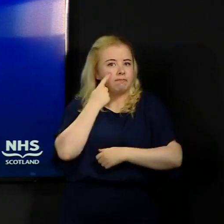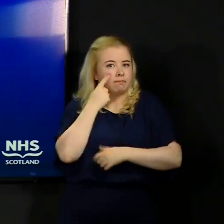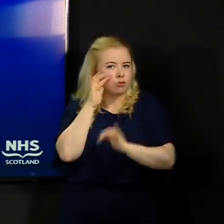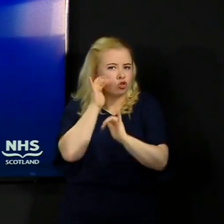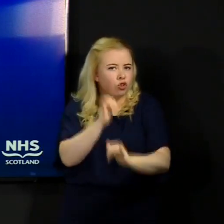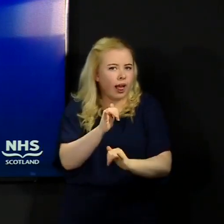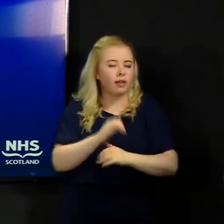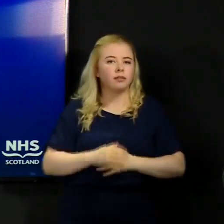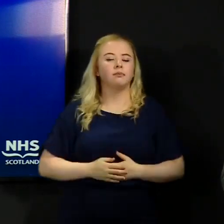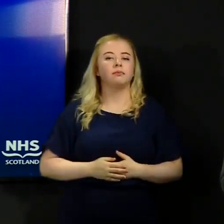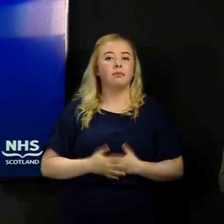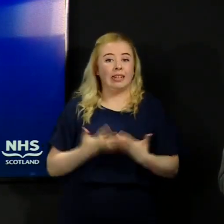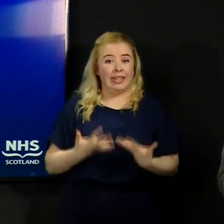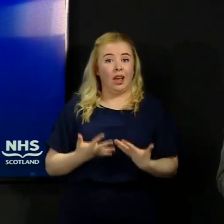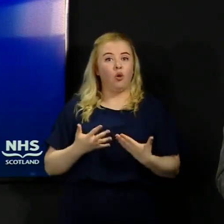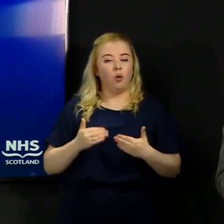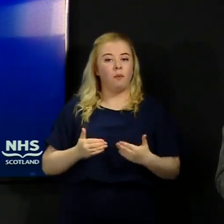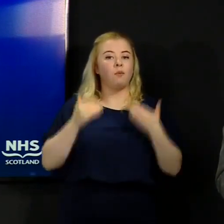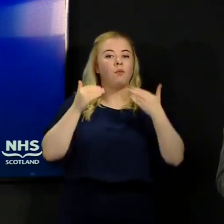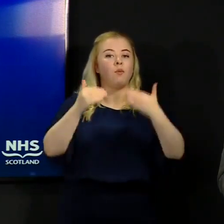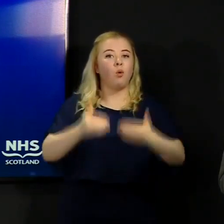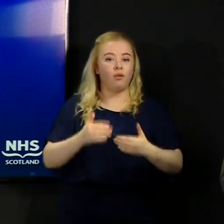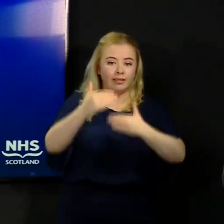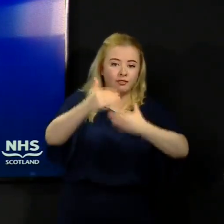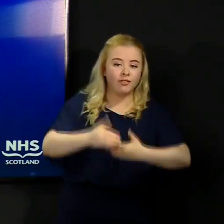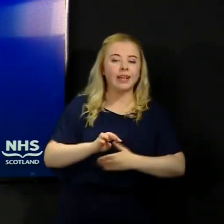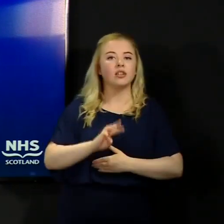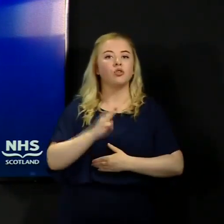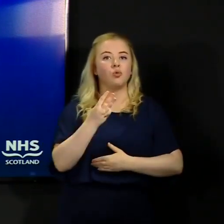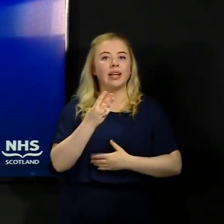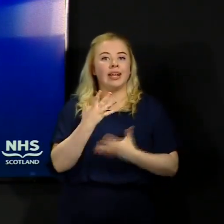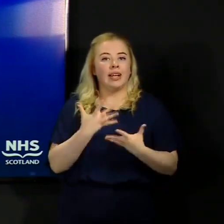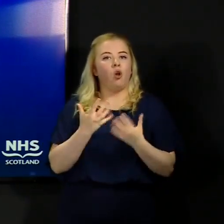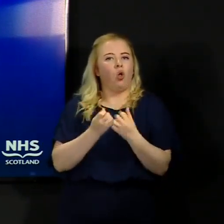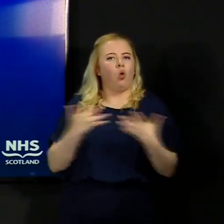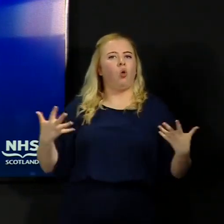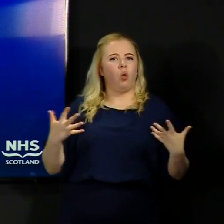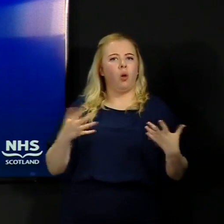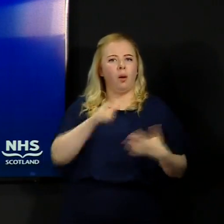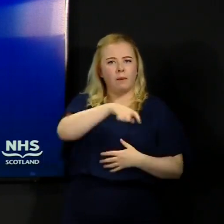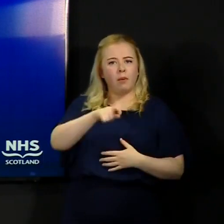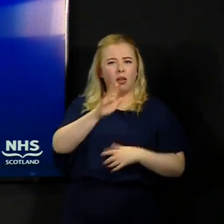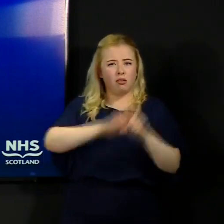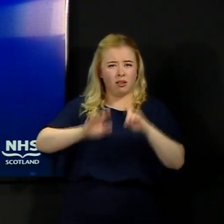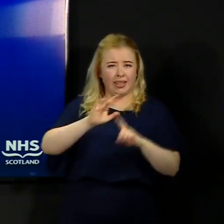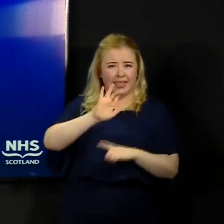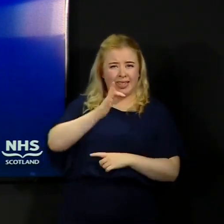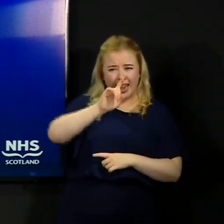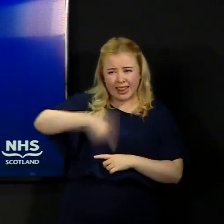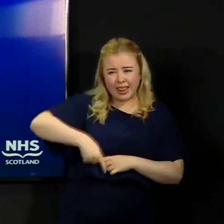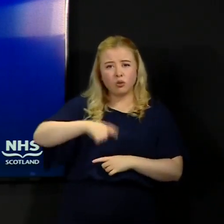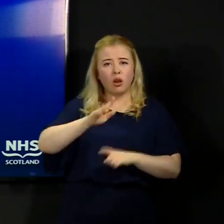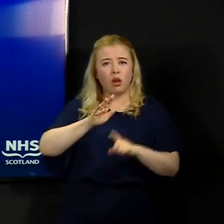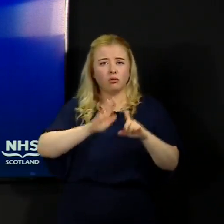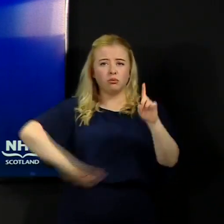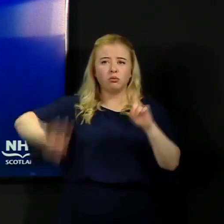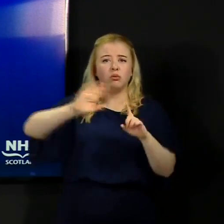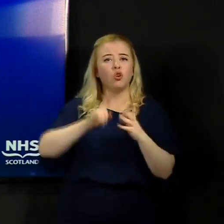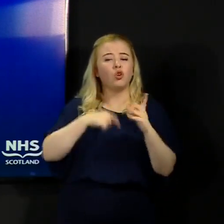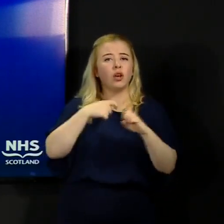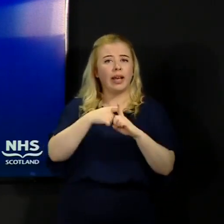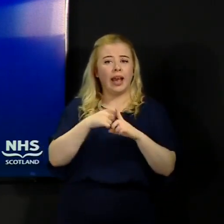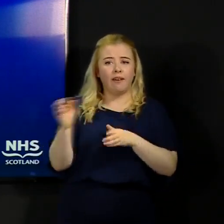the vaccine trials move to phase 3, a much larger population is being enrolled, consisting of 10,000 participants in the UK